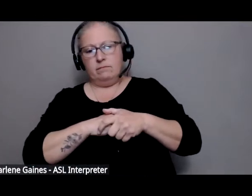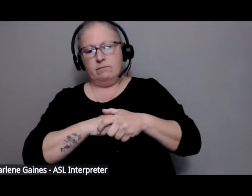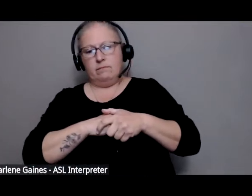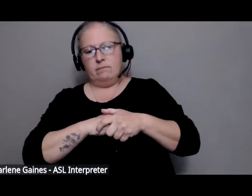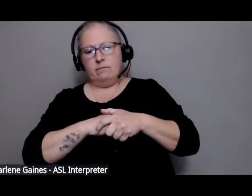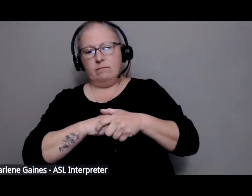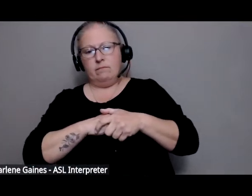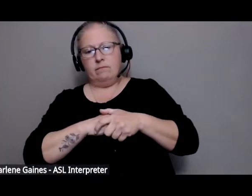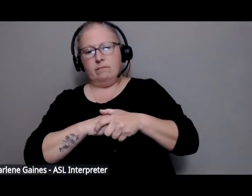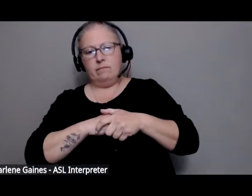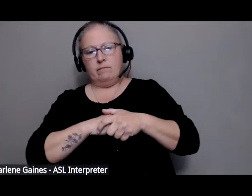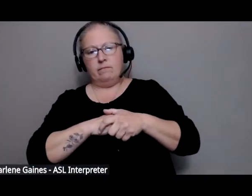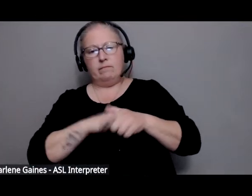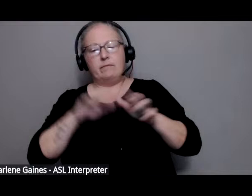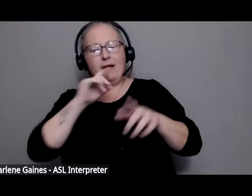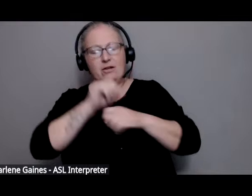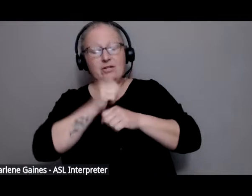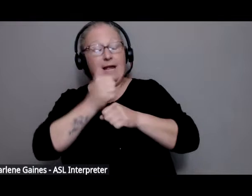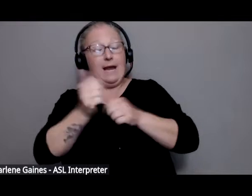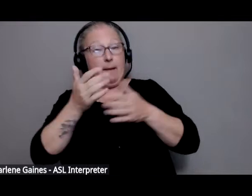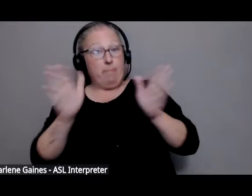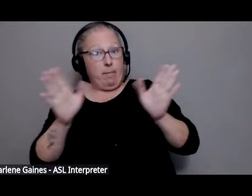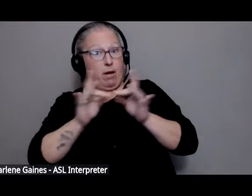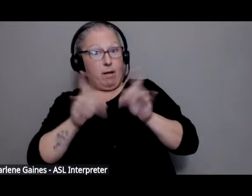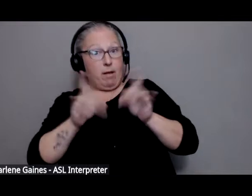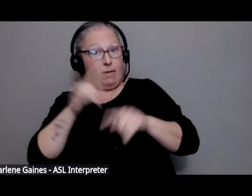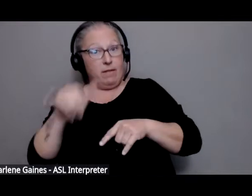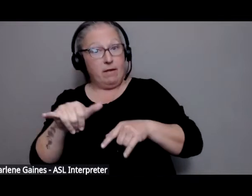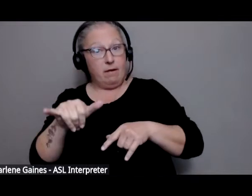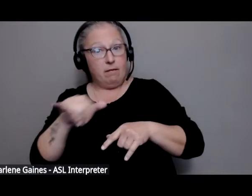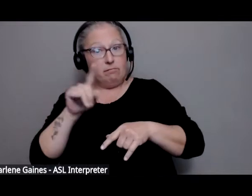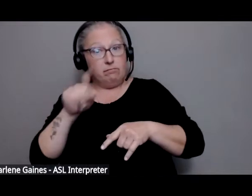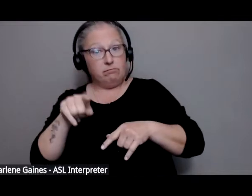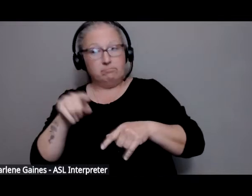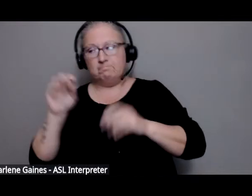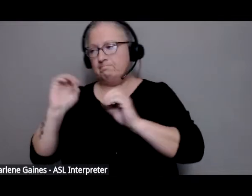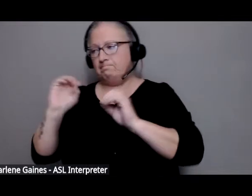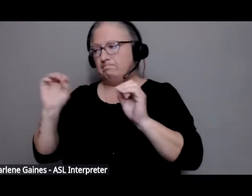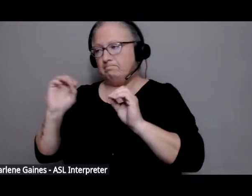Actually, were there any public comments on that? There were none.